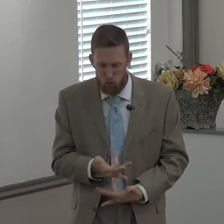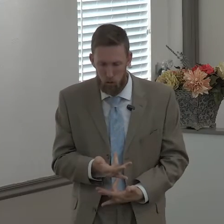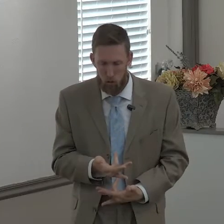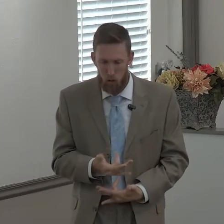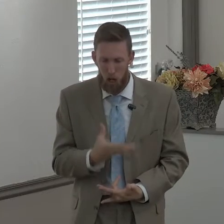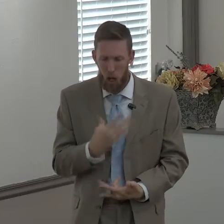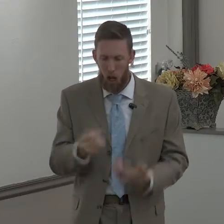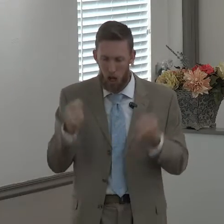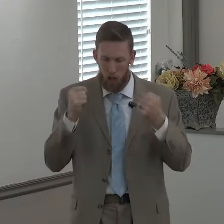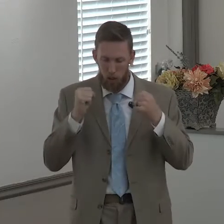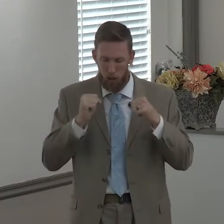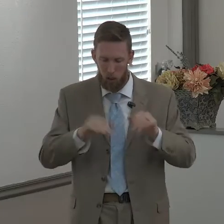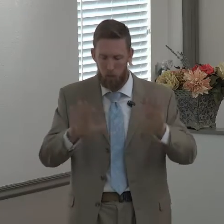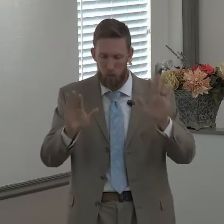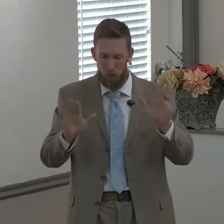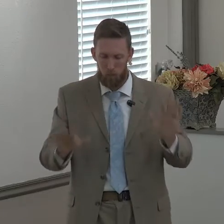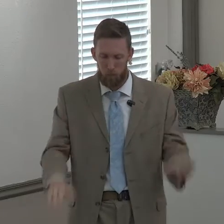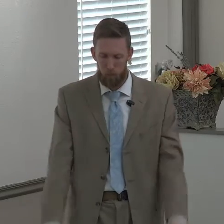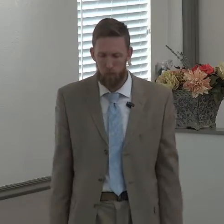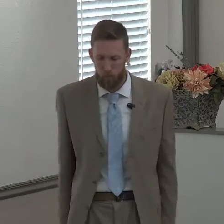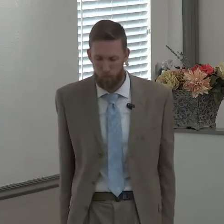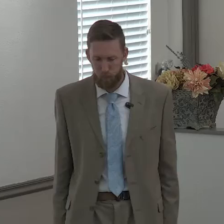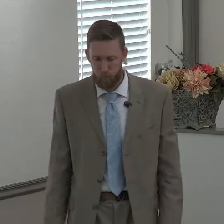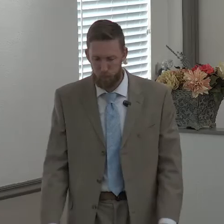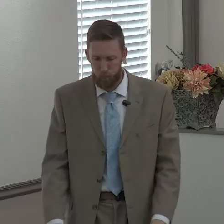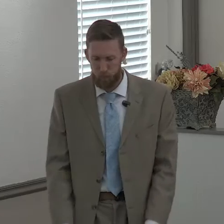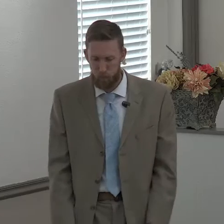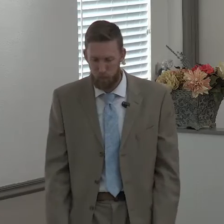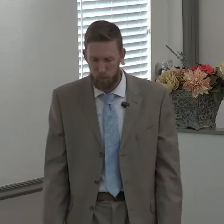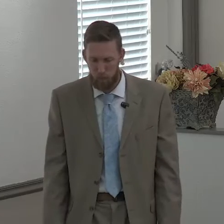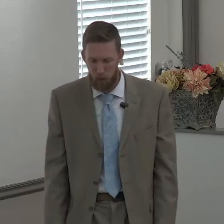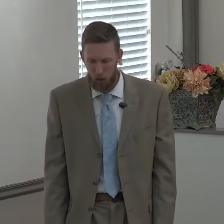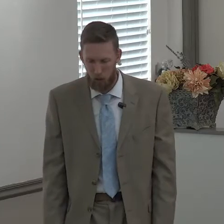On. No. They now give up.